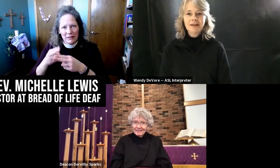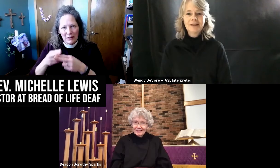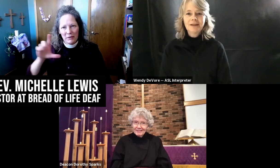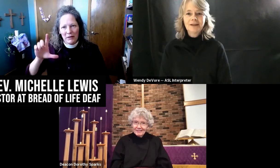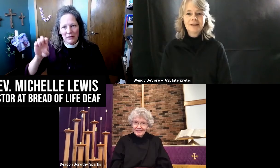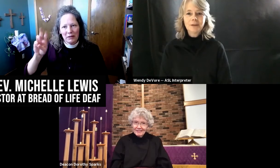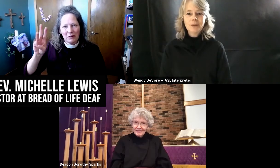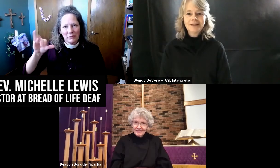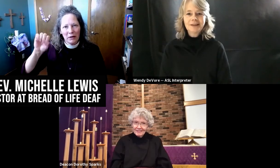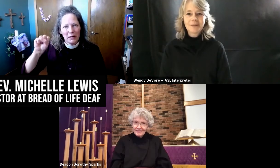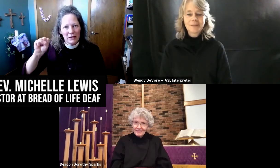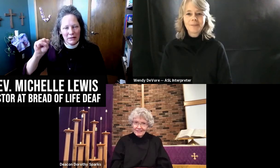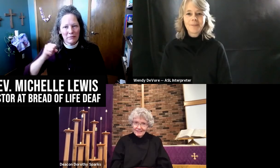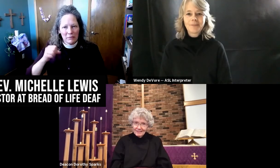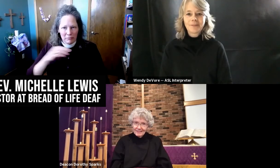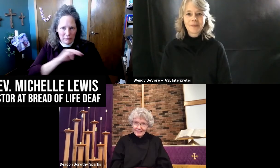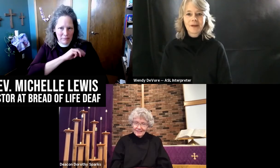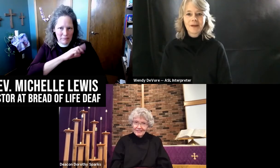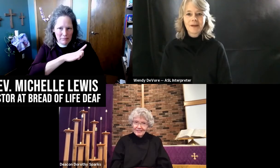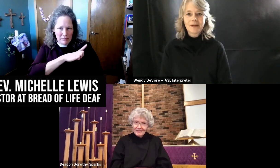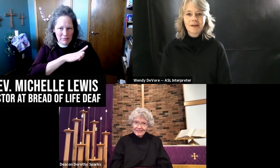Michelle Lewis,